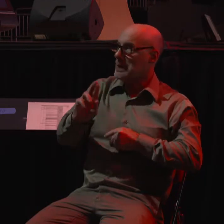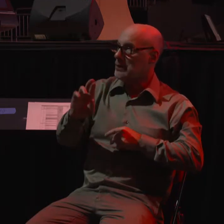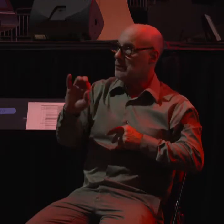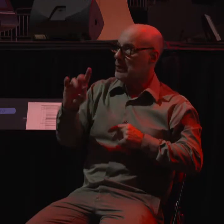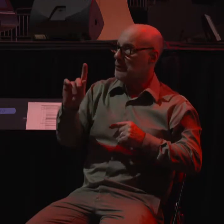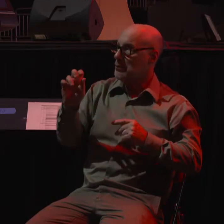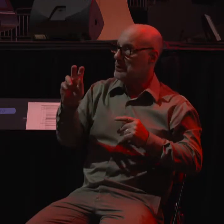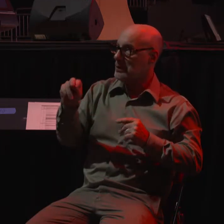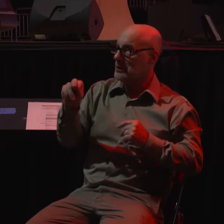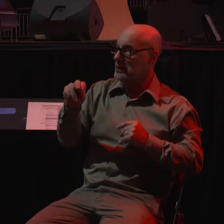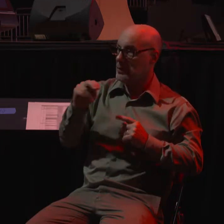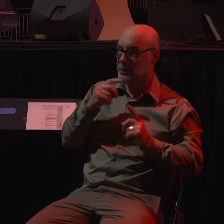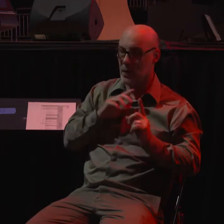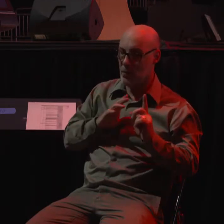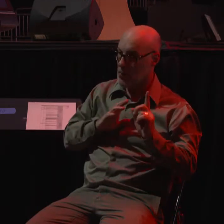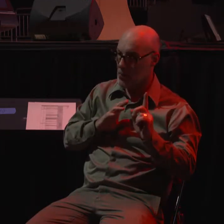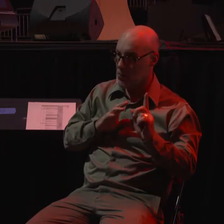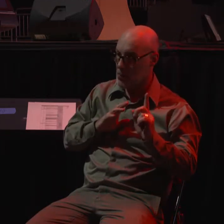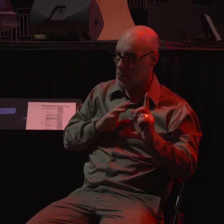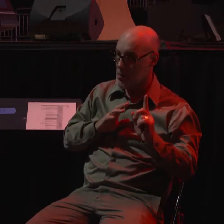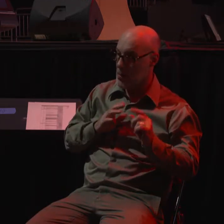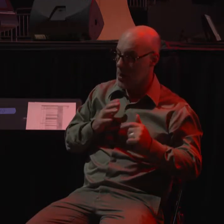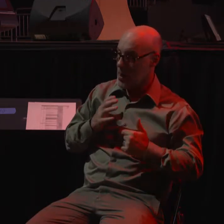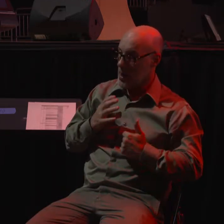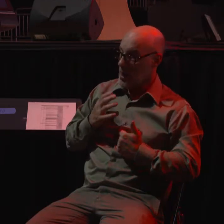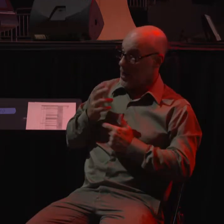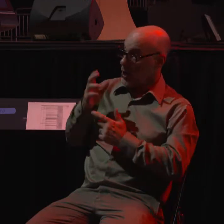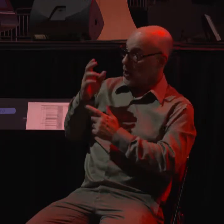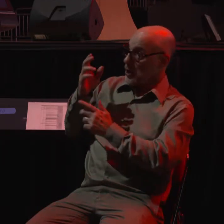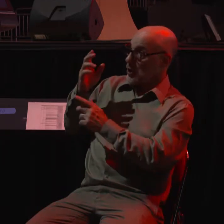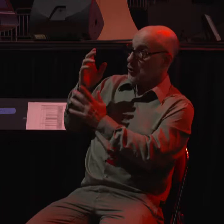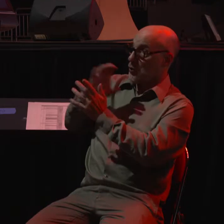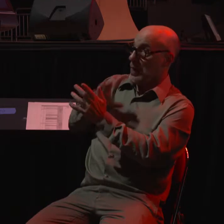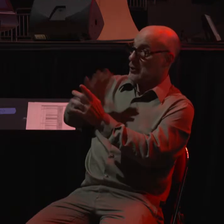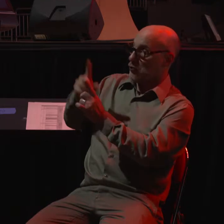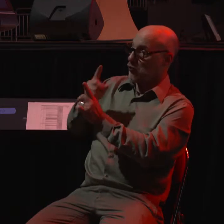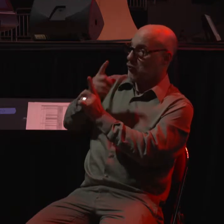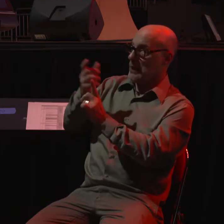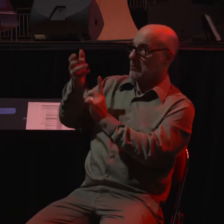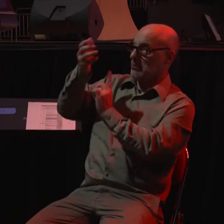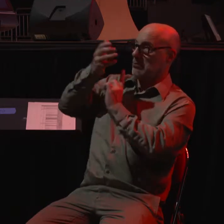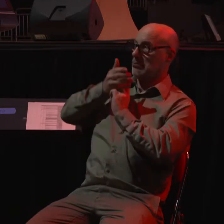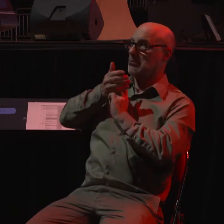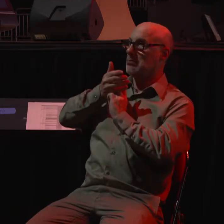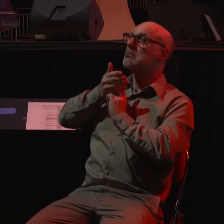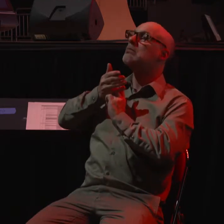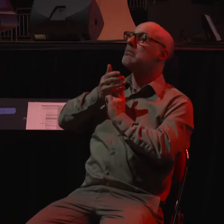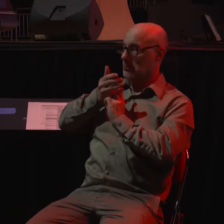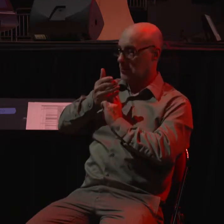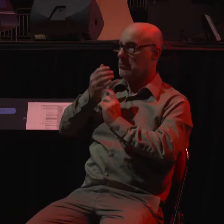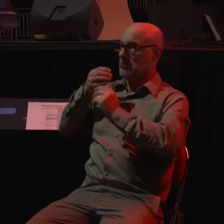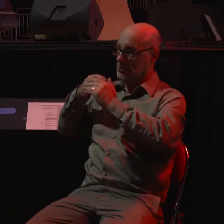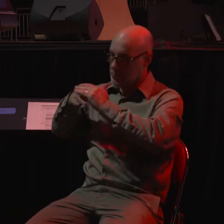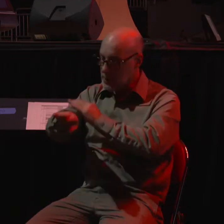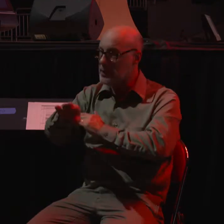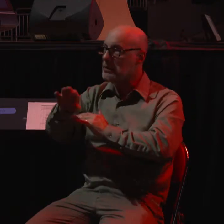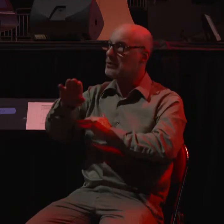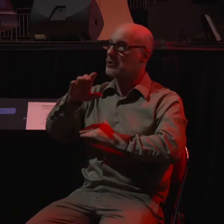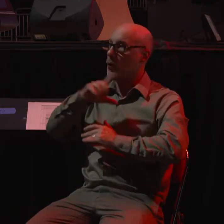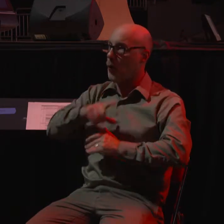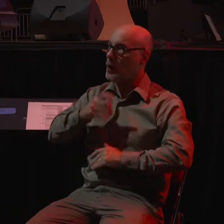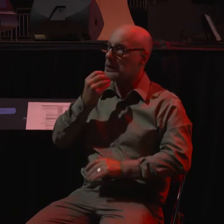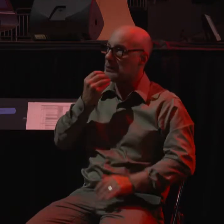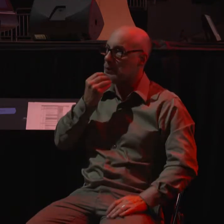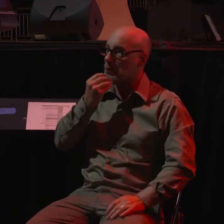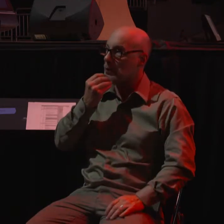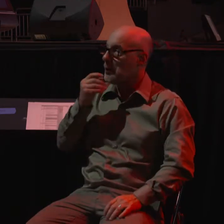say that no, not my race, but the righteousness of Christ alone brings us to the table of God's acceptance. And that makes the black church in